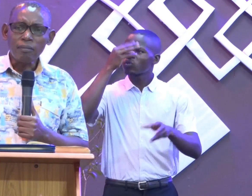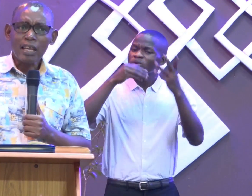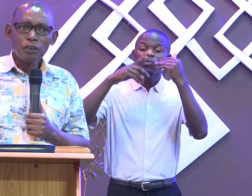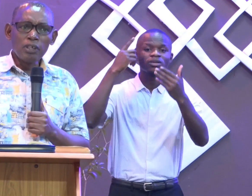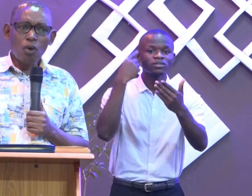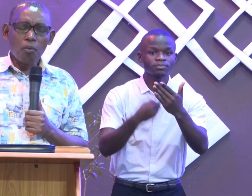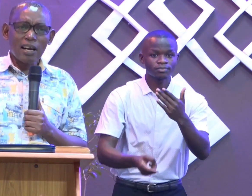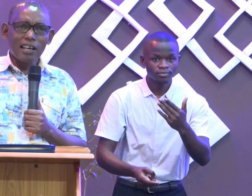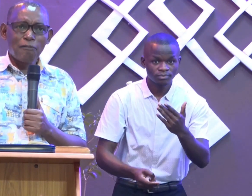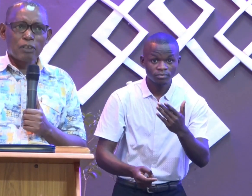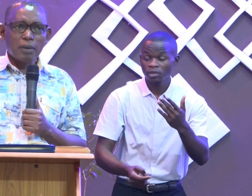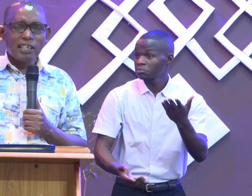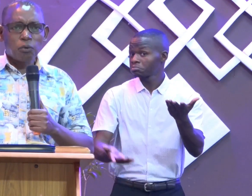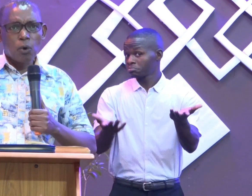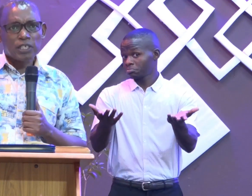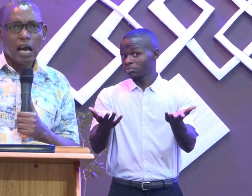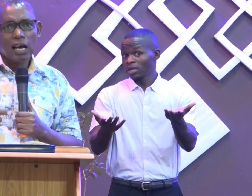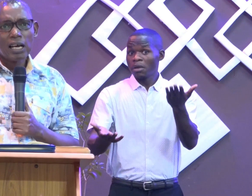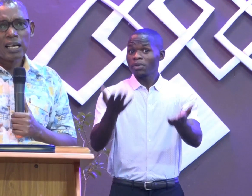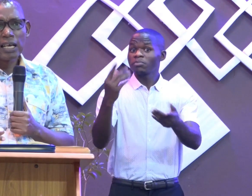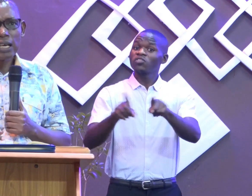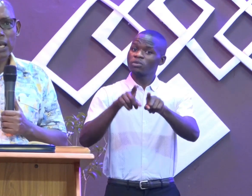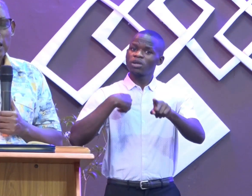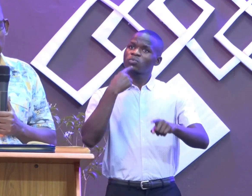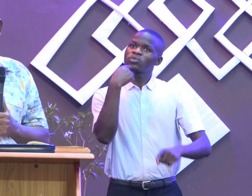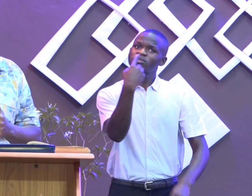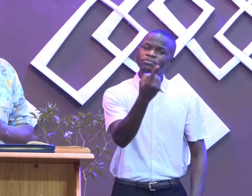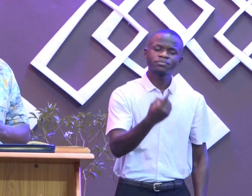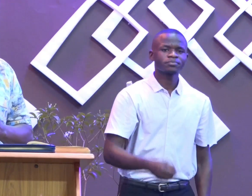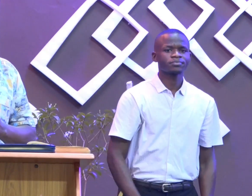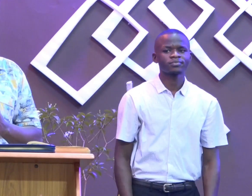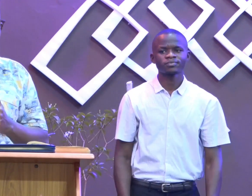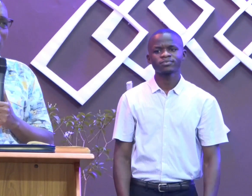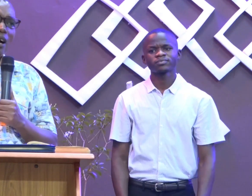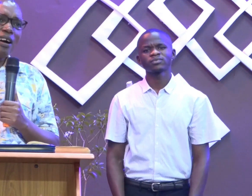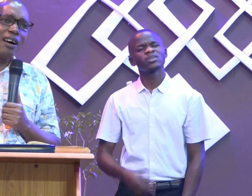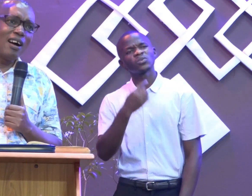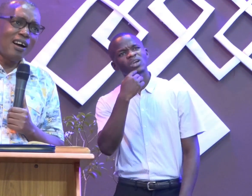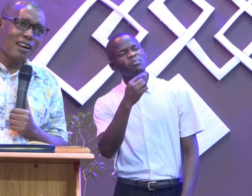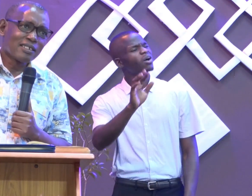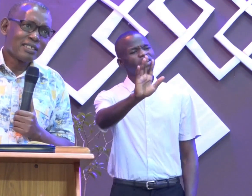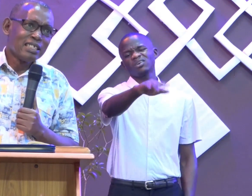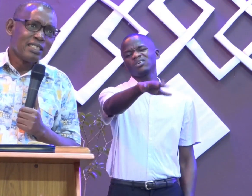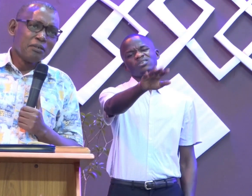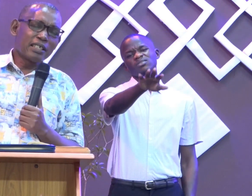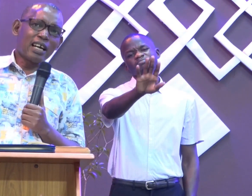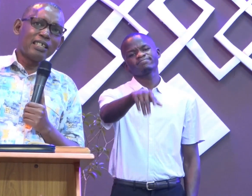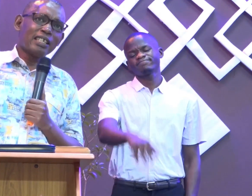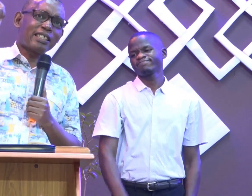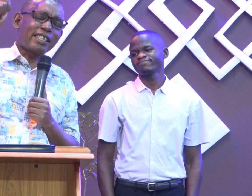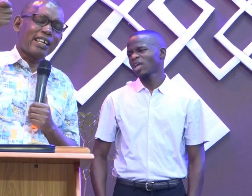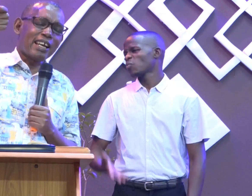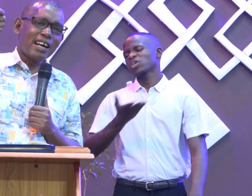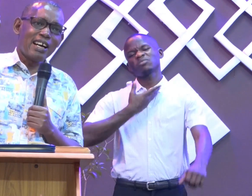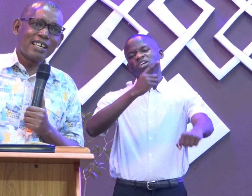do we learn? Tuinza okubanga naffe tubadde tuwoza. Maybe we've been excusing ourselves. And we say,